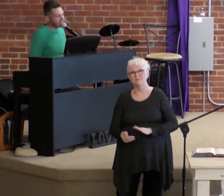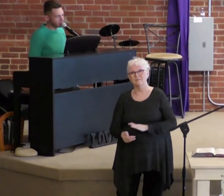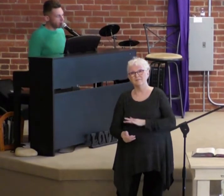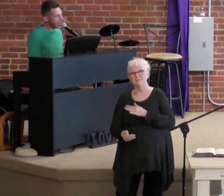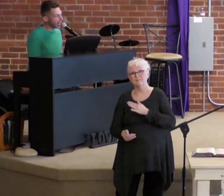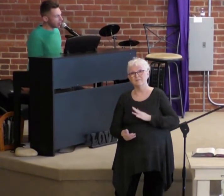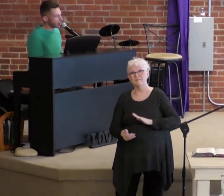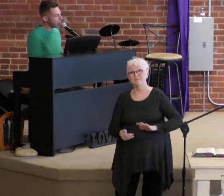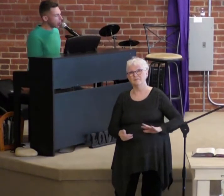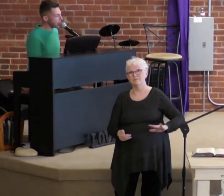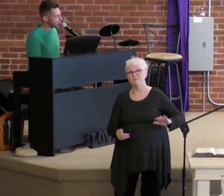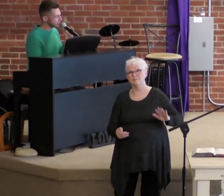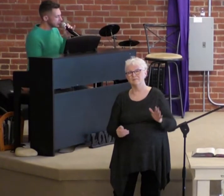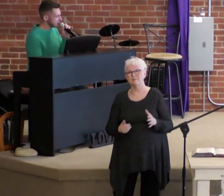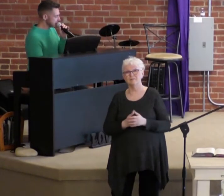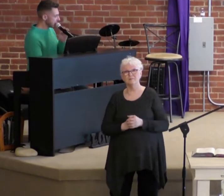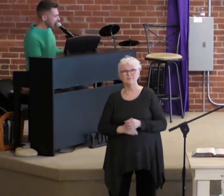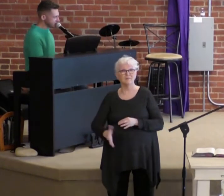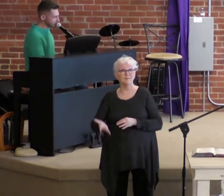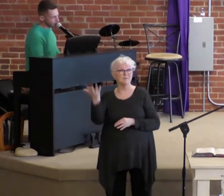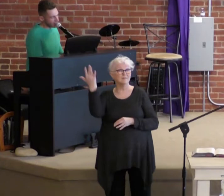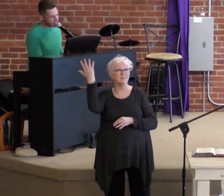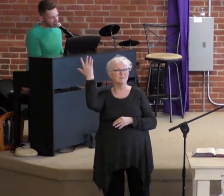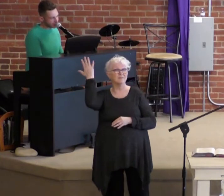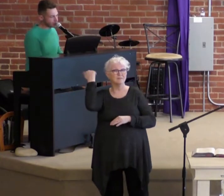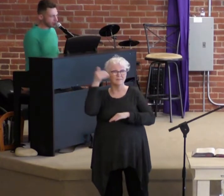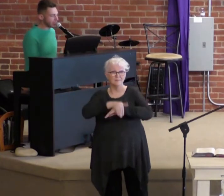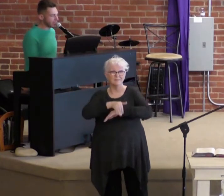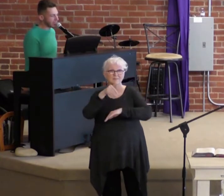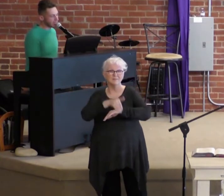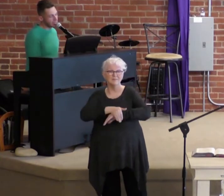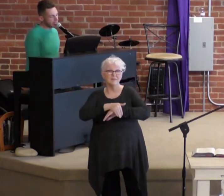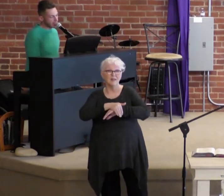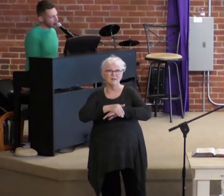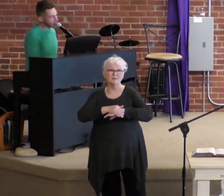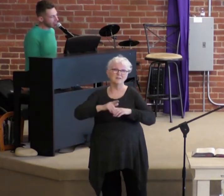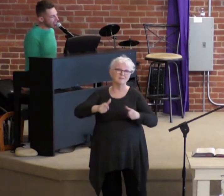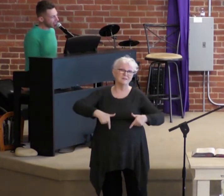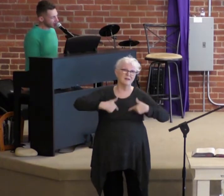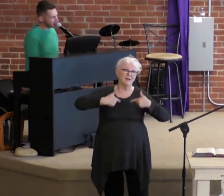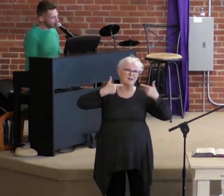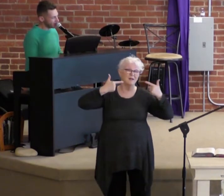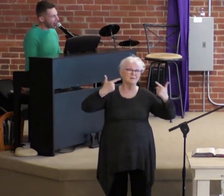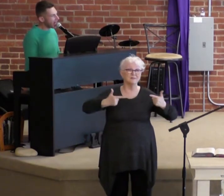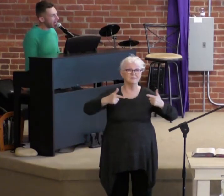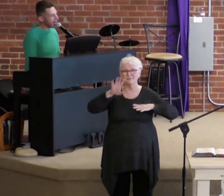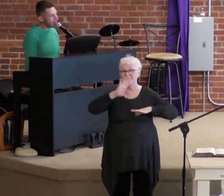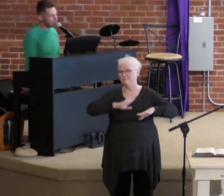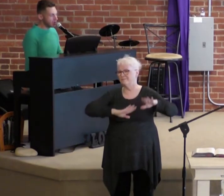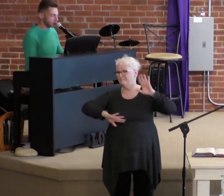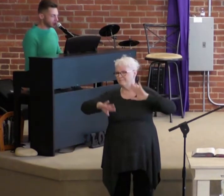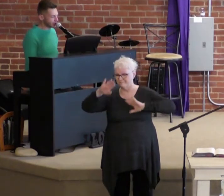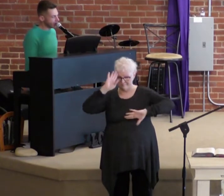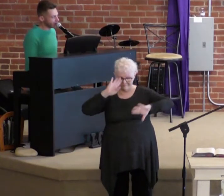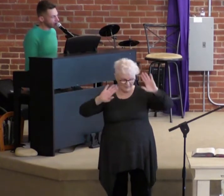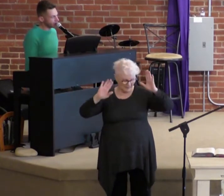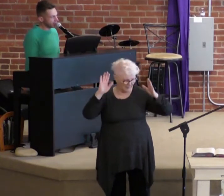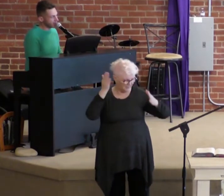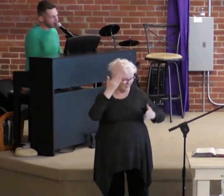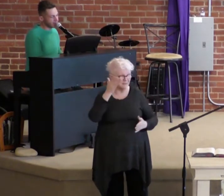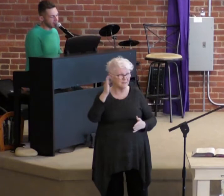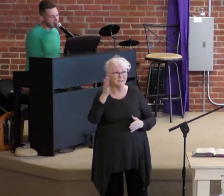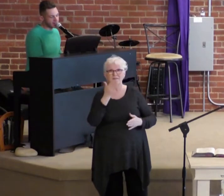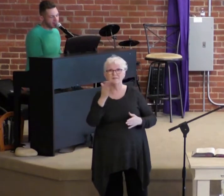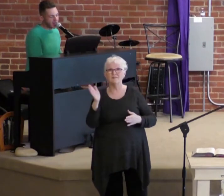One night while on life's raging sea, it looked as if I would